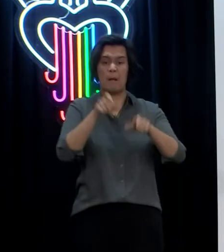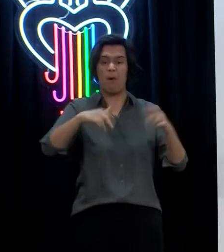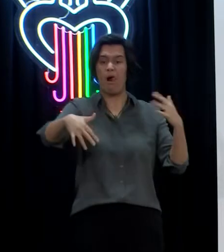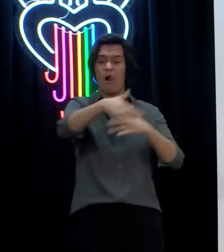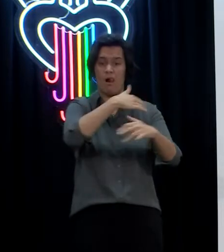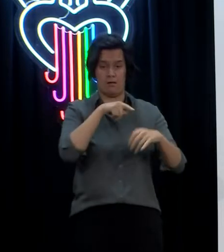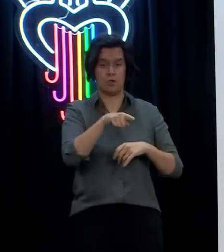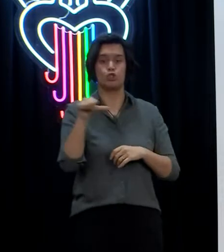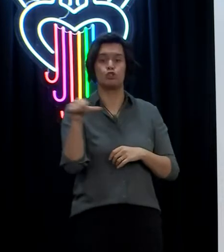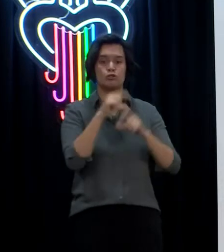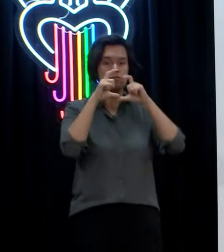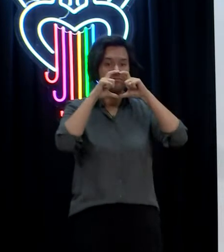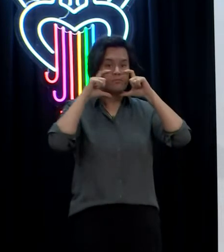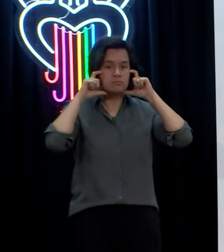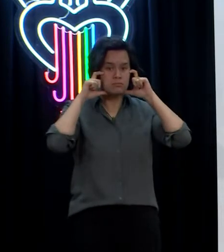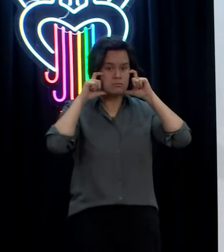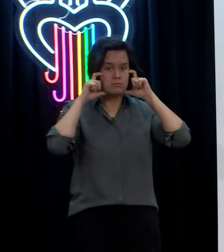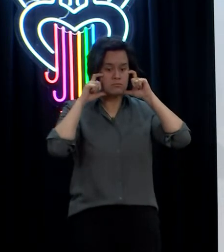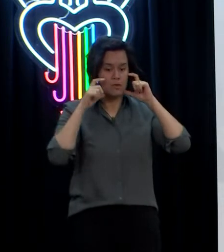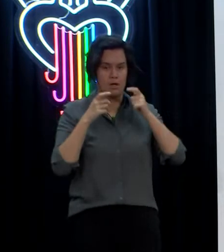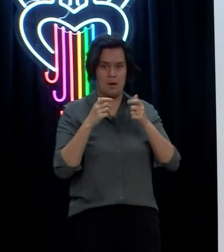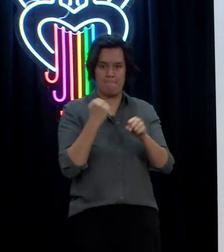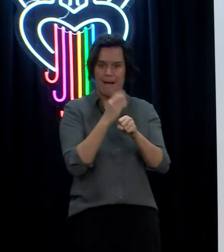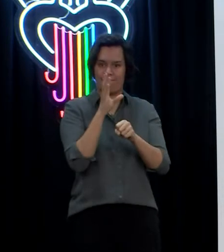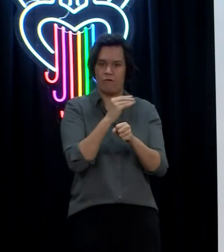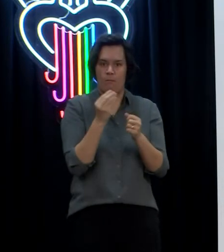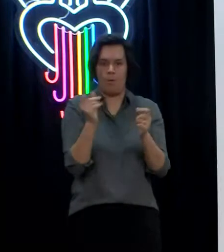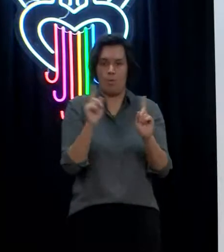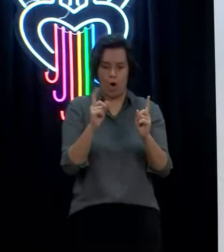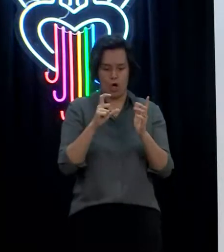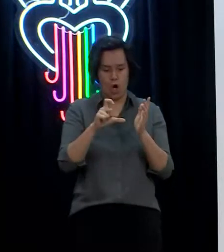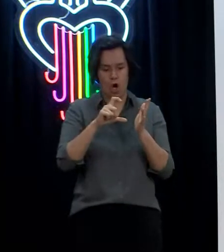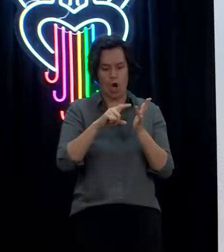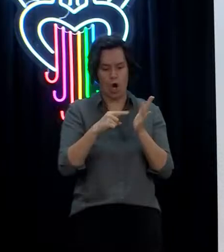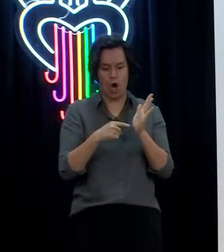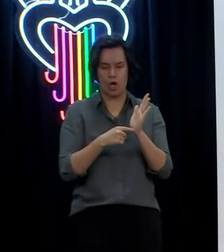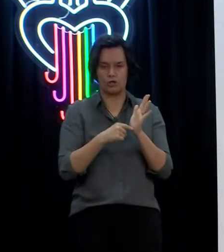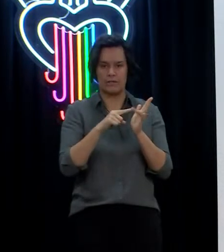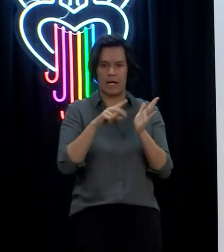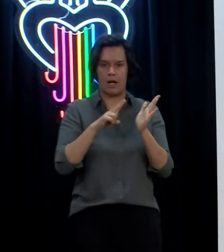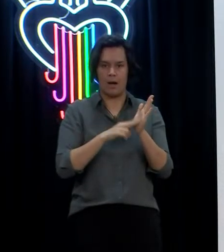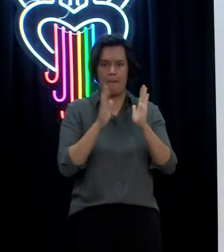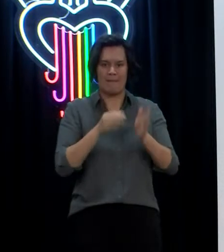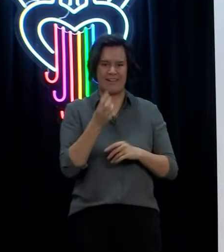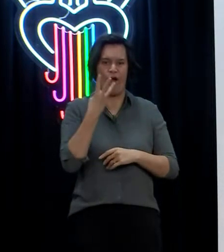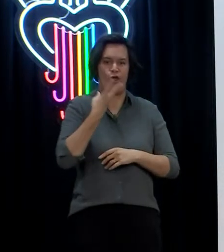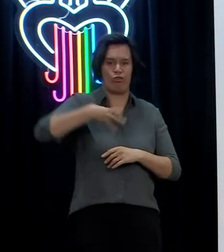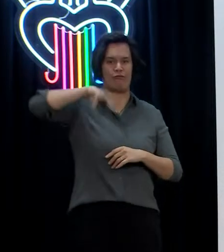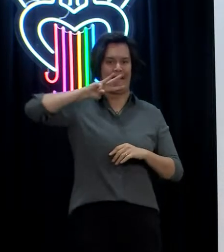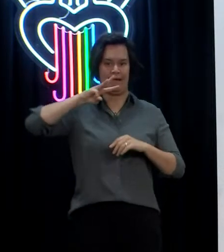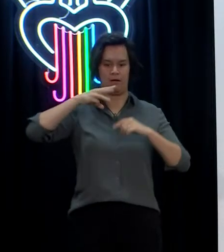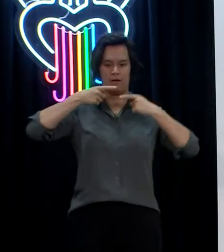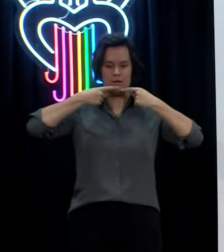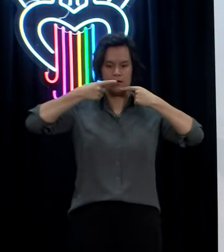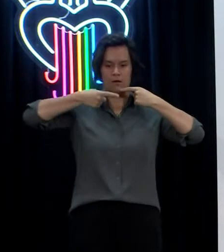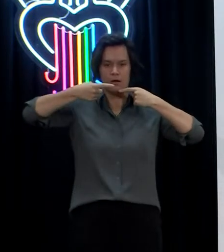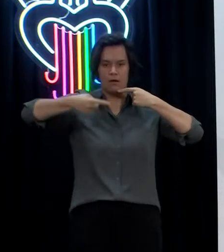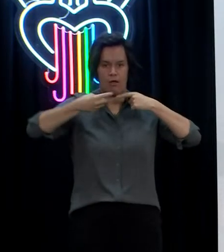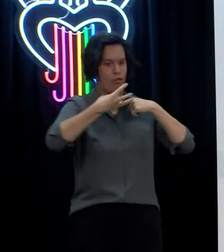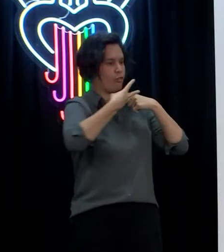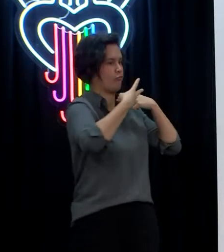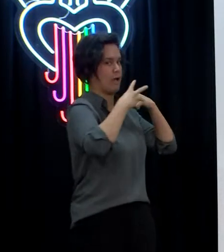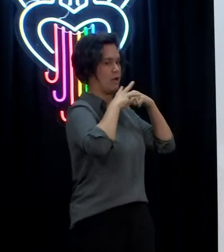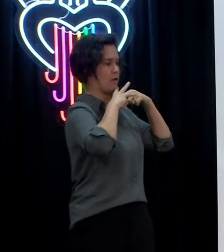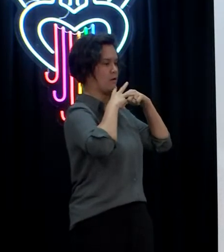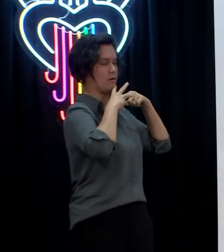new guidelines in light of Delta? Well, we certainly have updated the guidelines and the requirements in the MIQ facilities, and there's an extensive